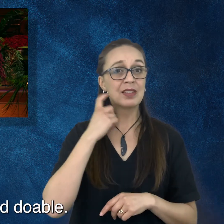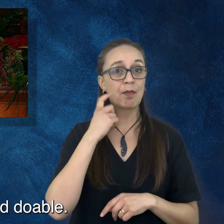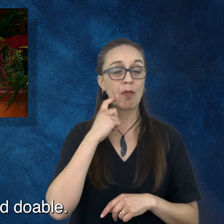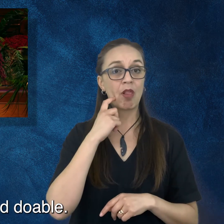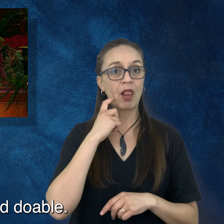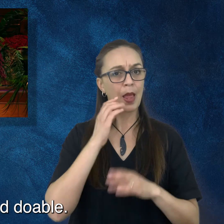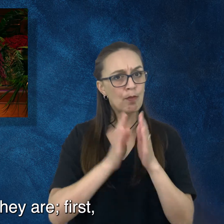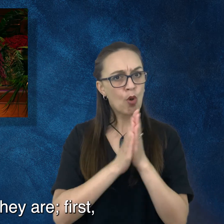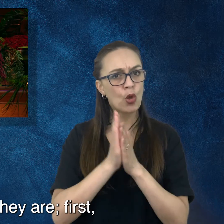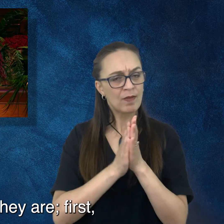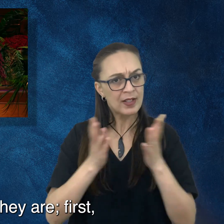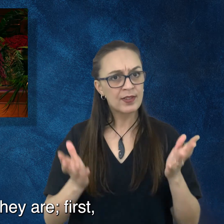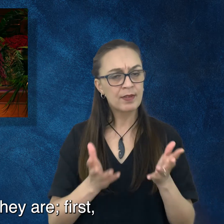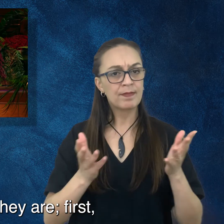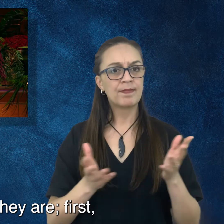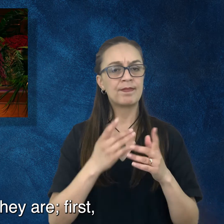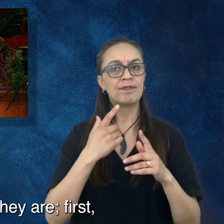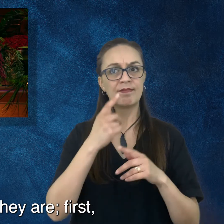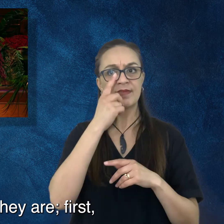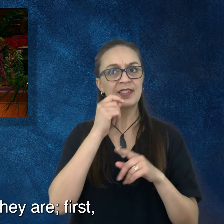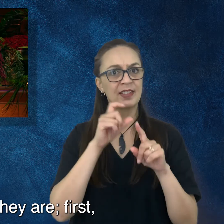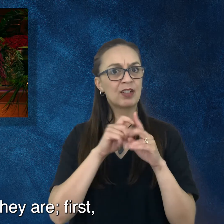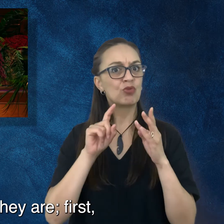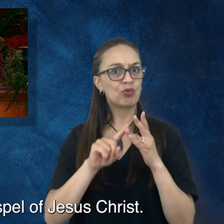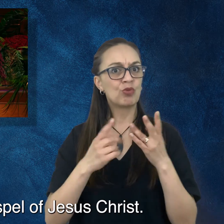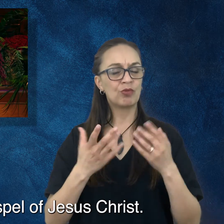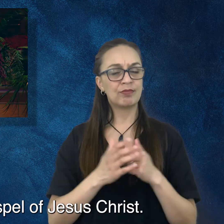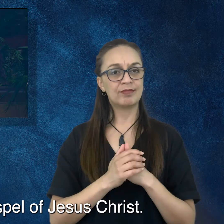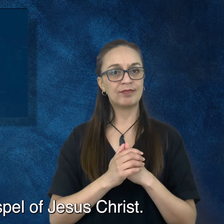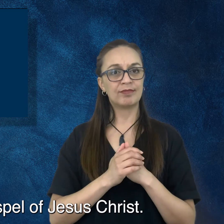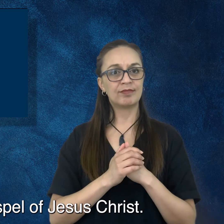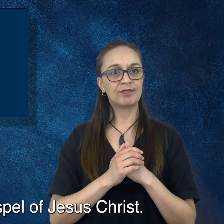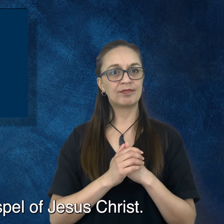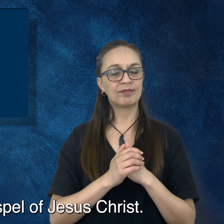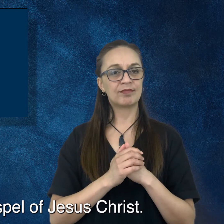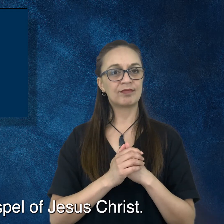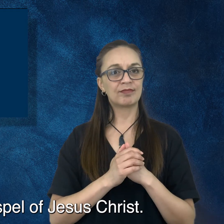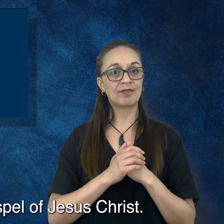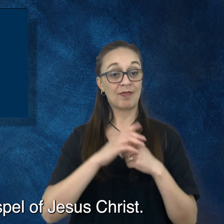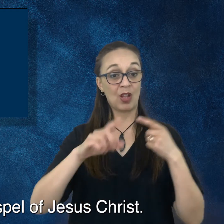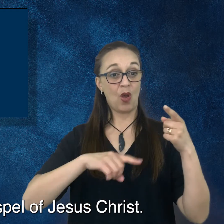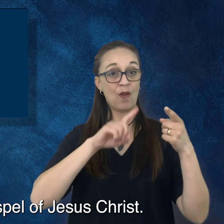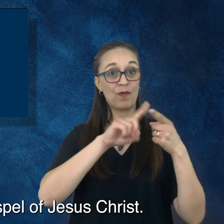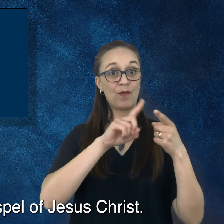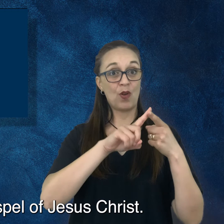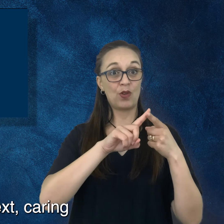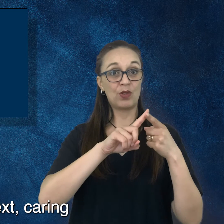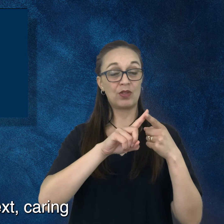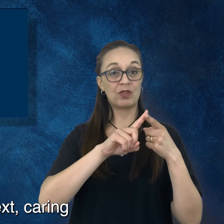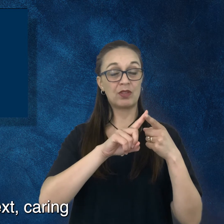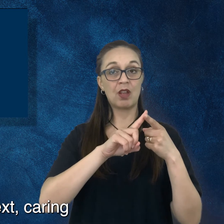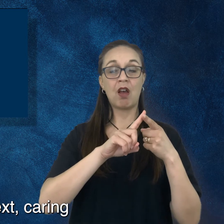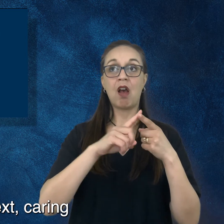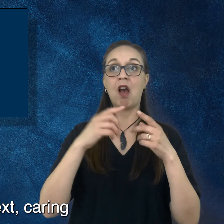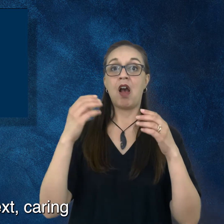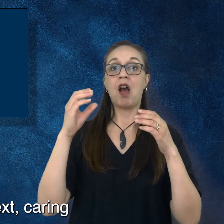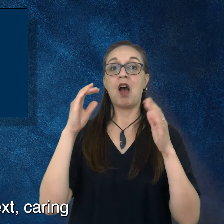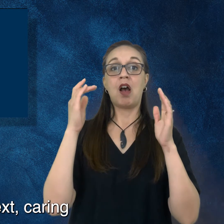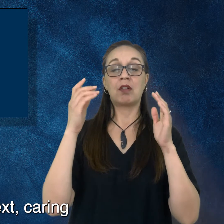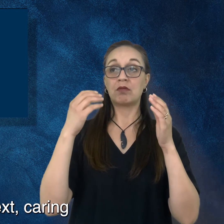and doable. Here they are. First, living the gospel of Jesus Christ. Next,